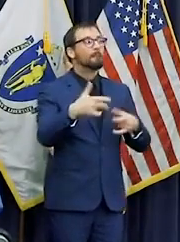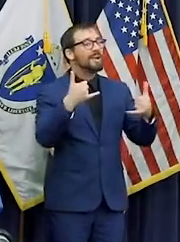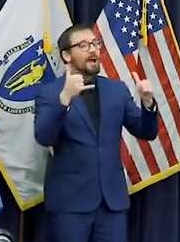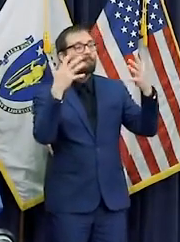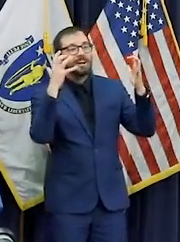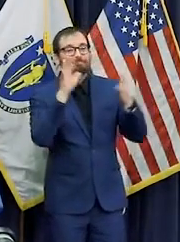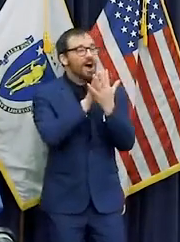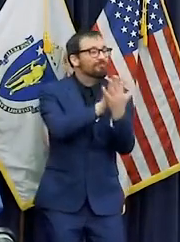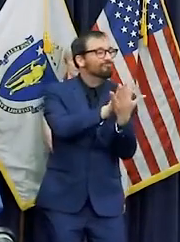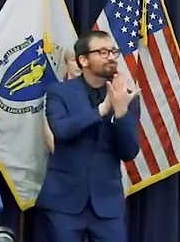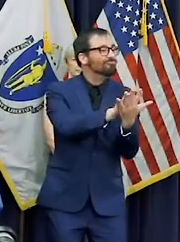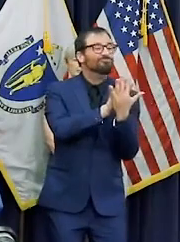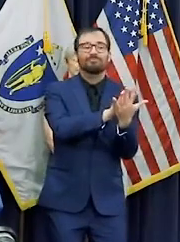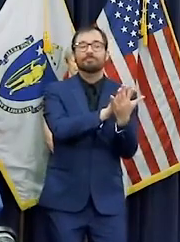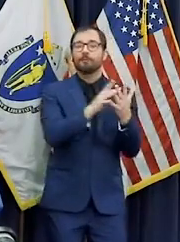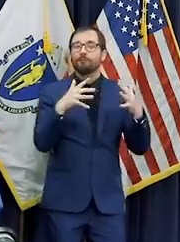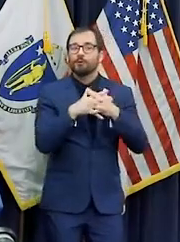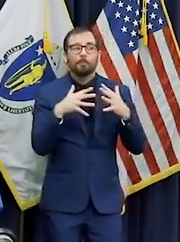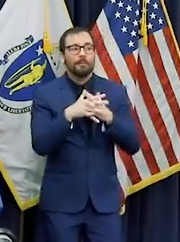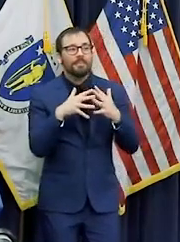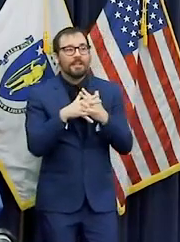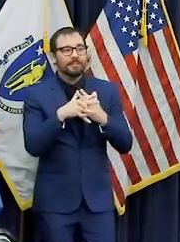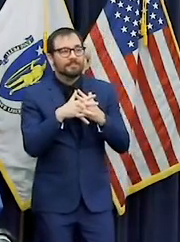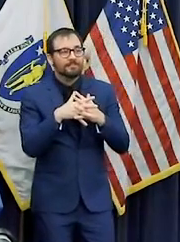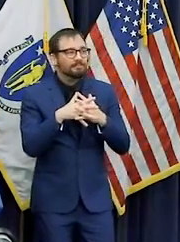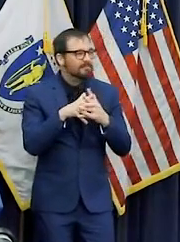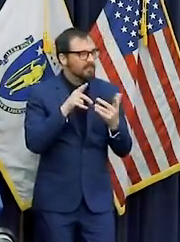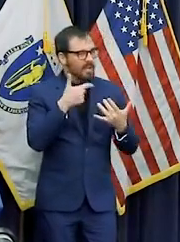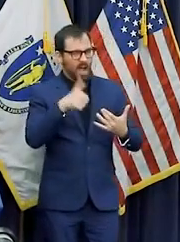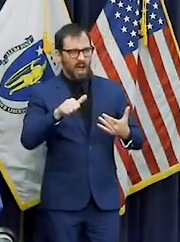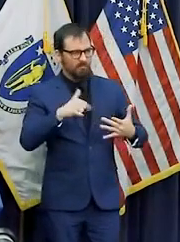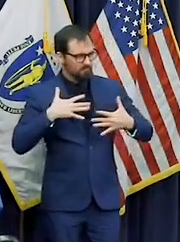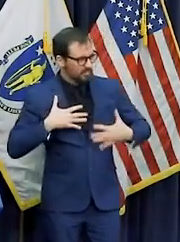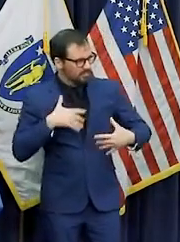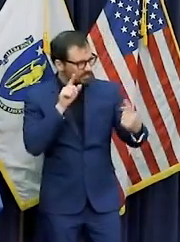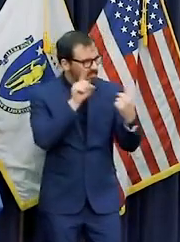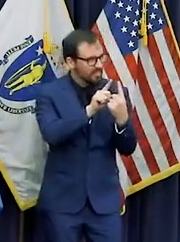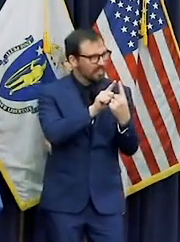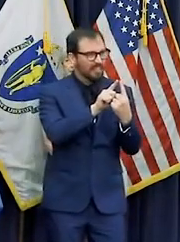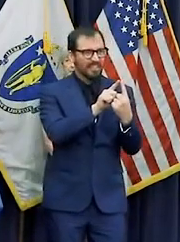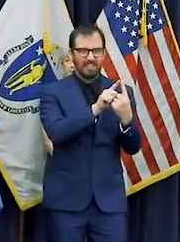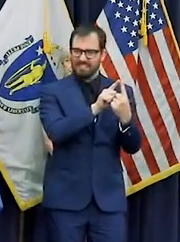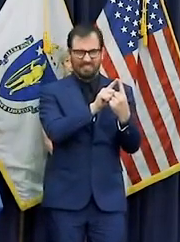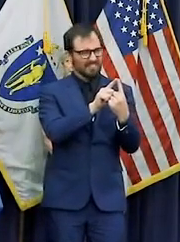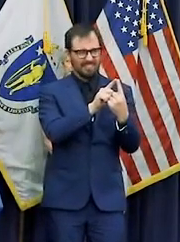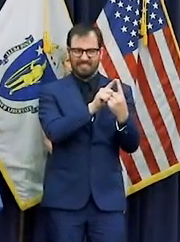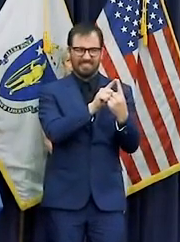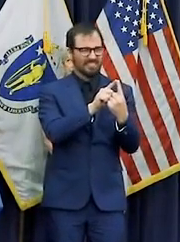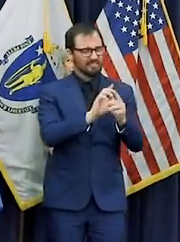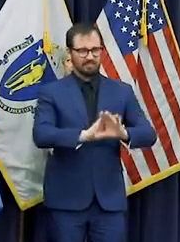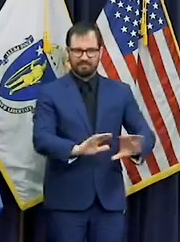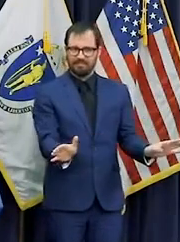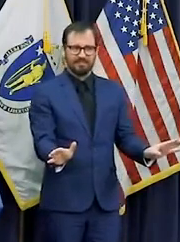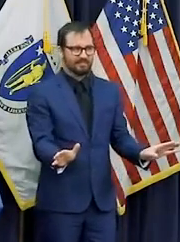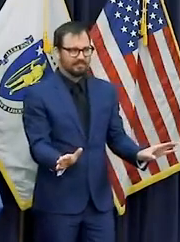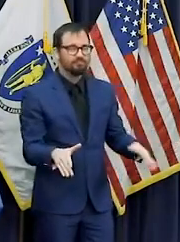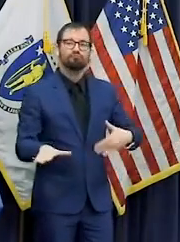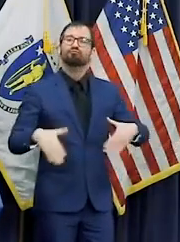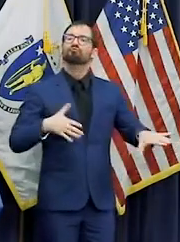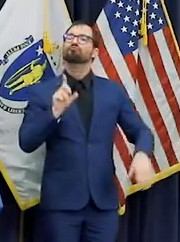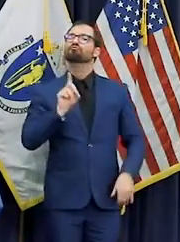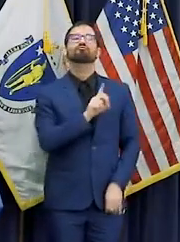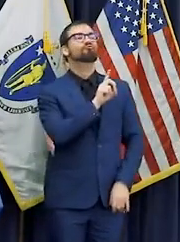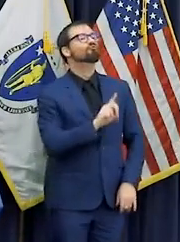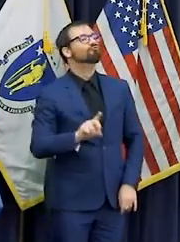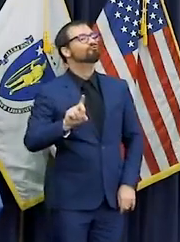games, or activities or events that create the person-to-person contact we are seeking to eliminate. That